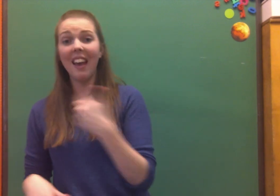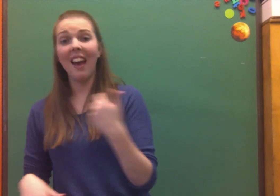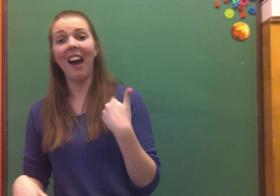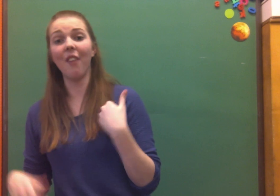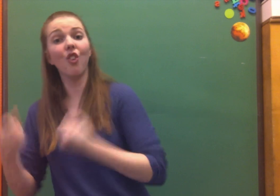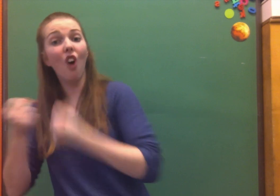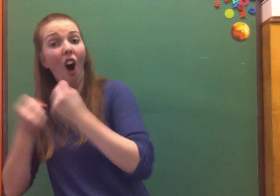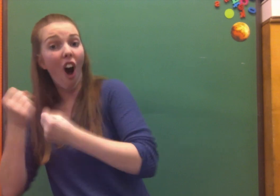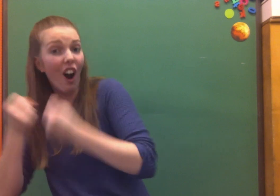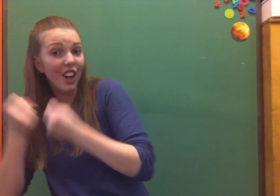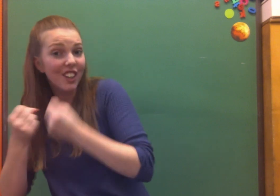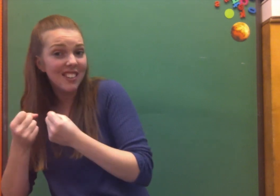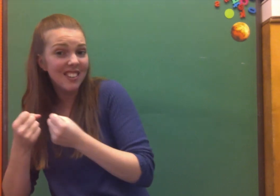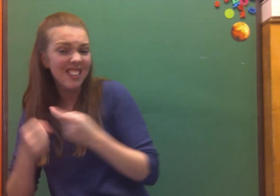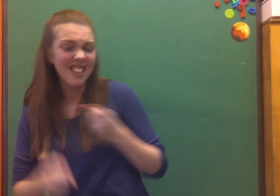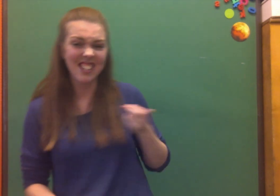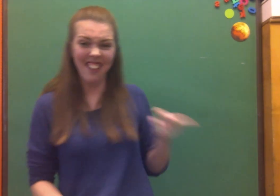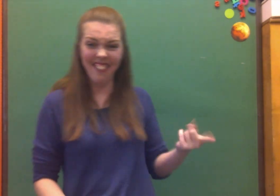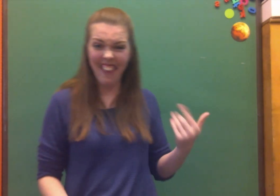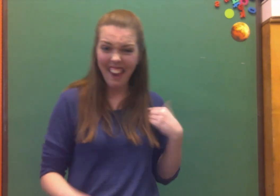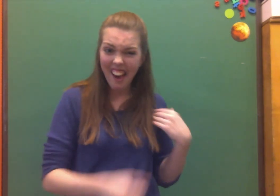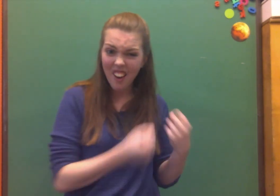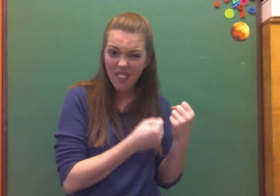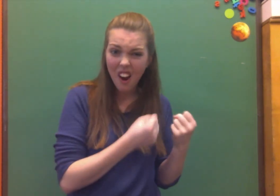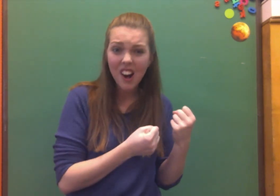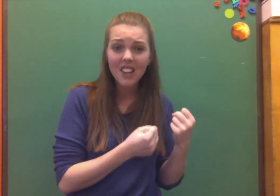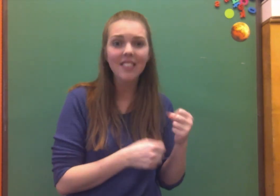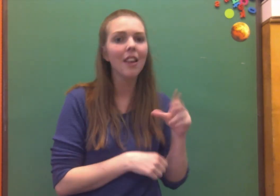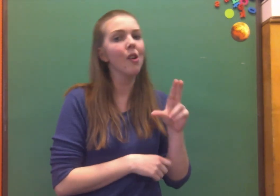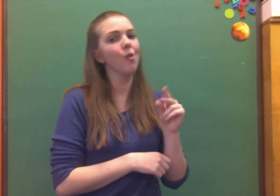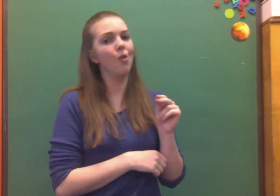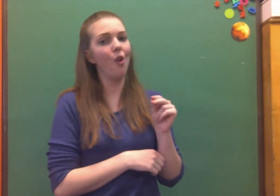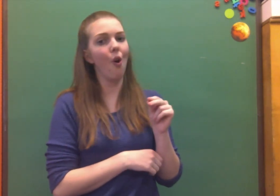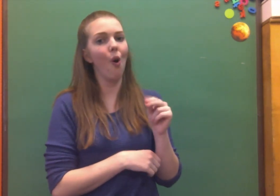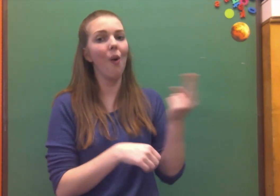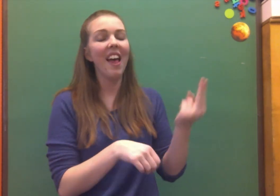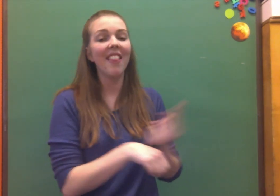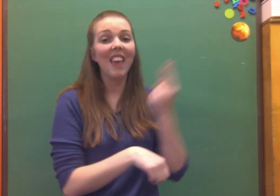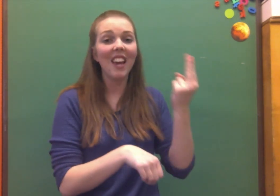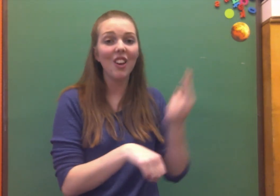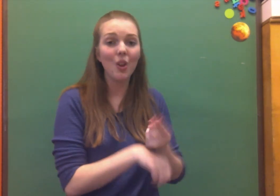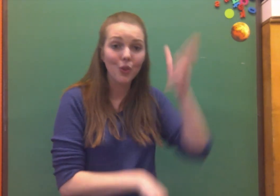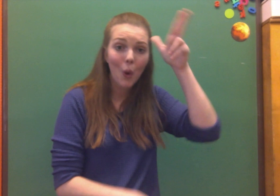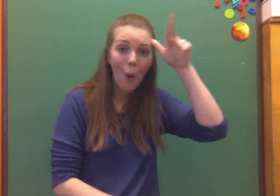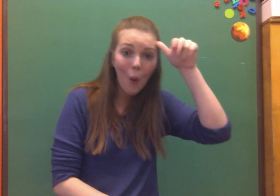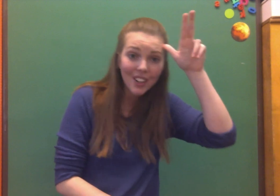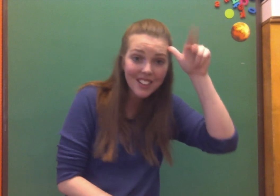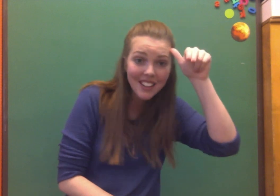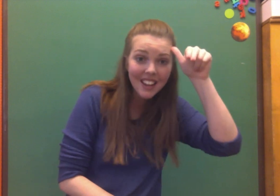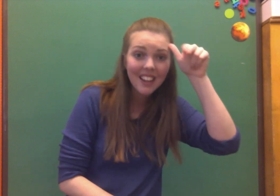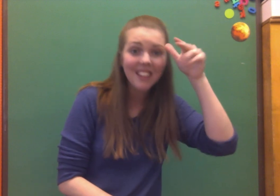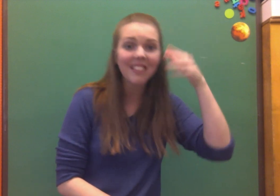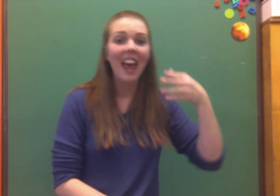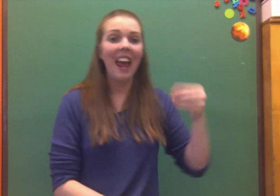have cars. Did they have cars? No, they used horses